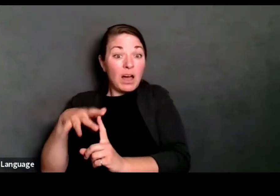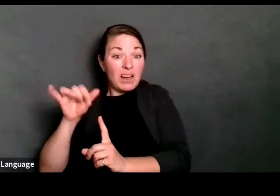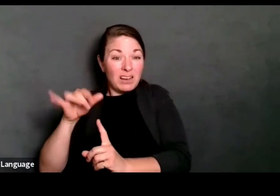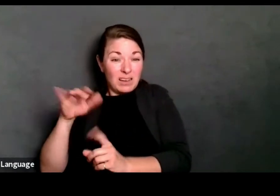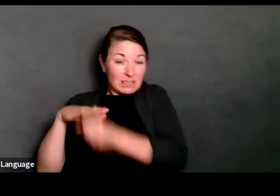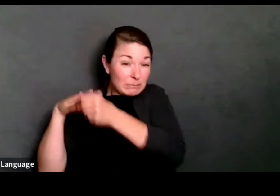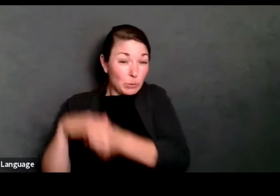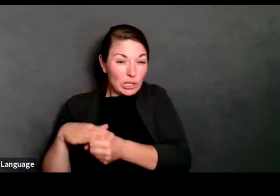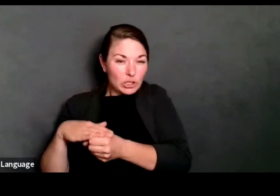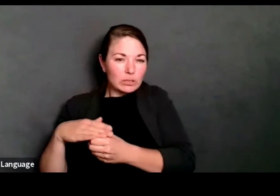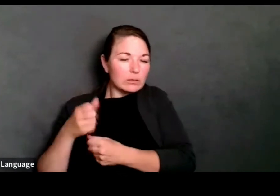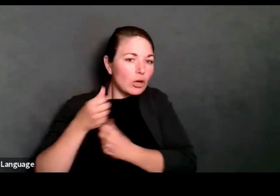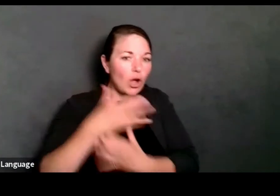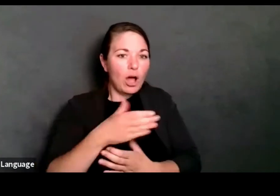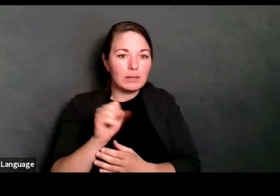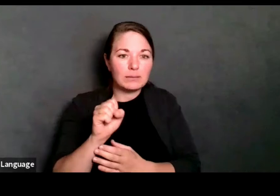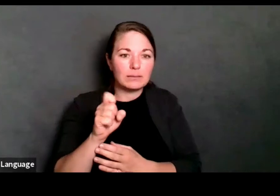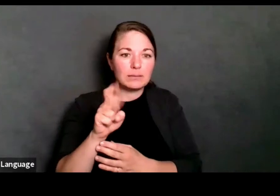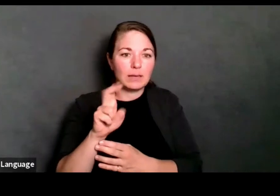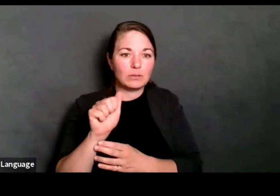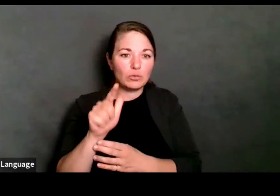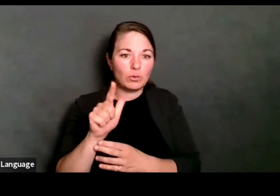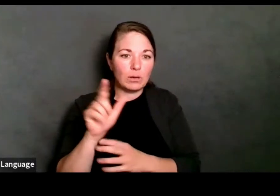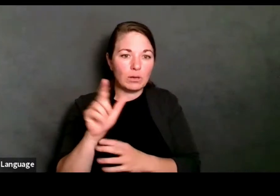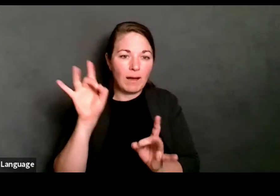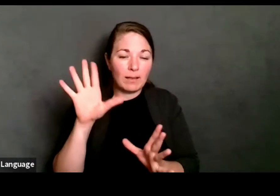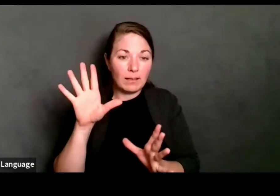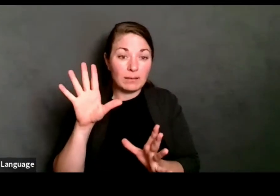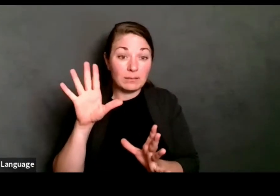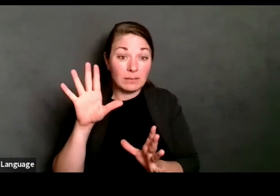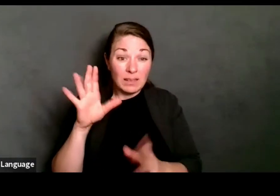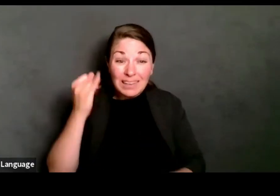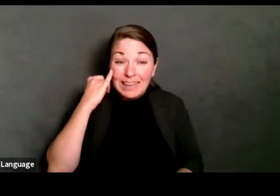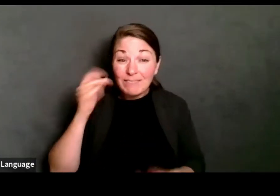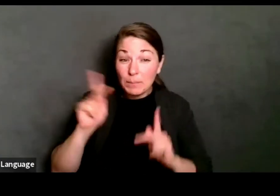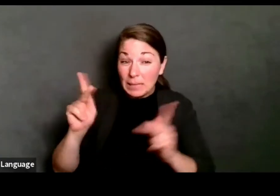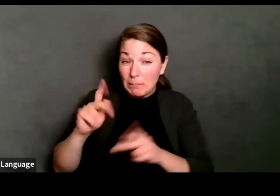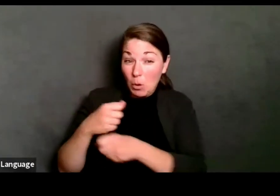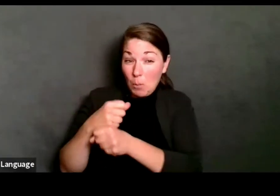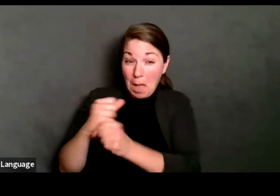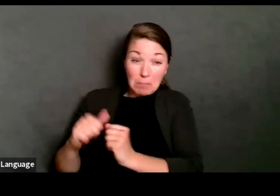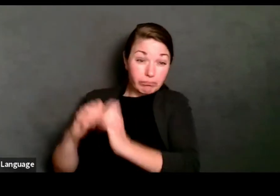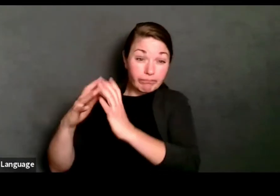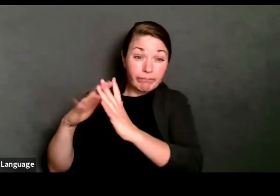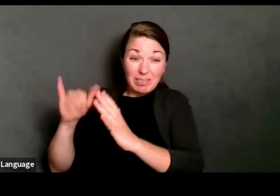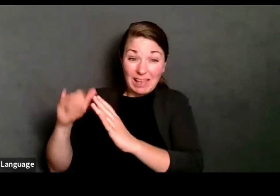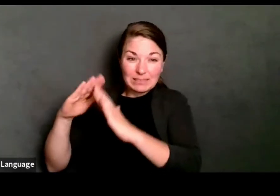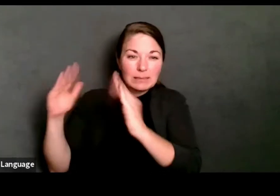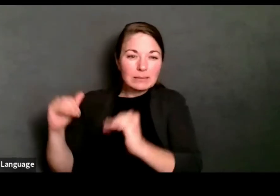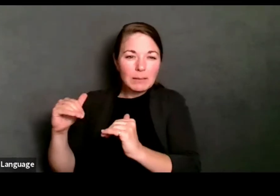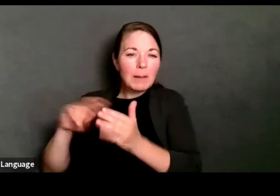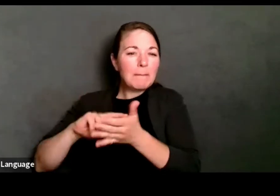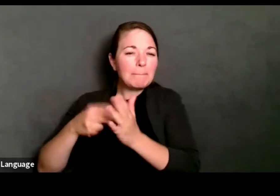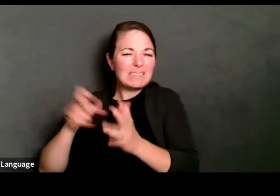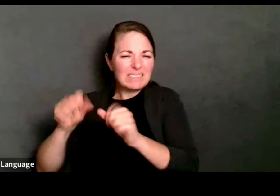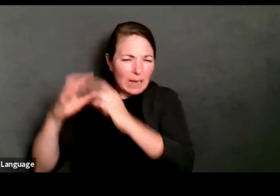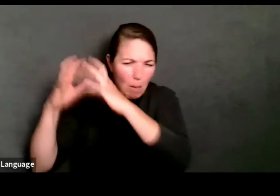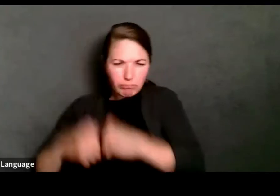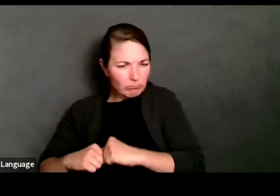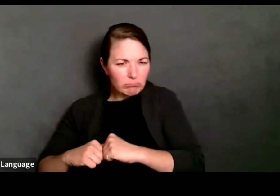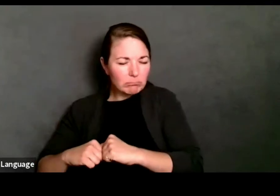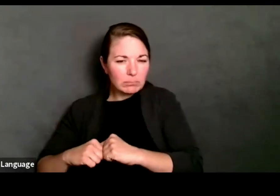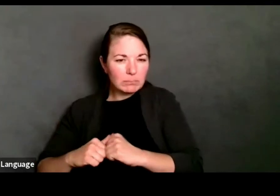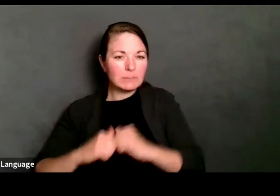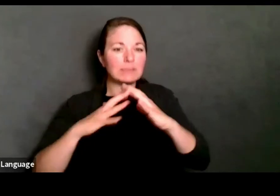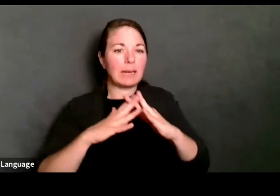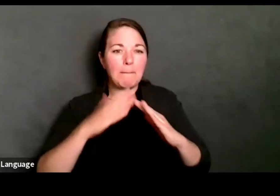of oppression. But if people engineered this system, then people can certainly engineer a better one. And that is